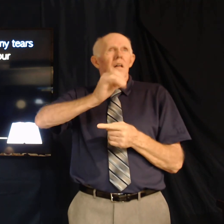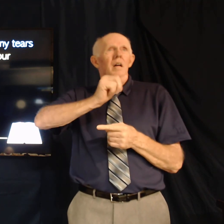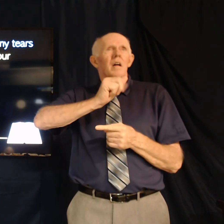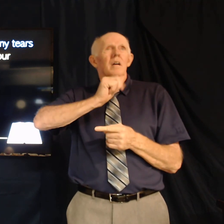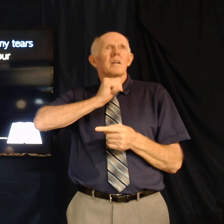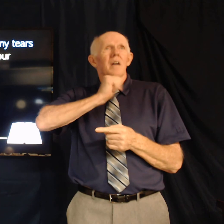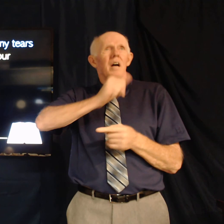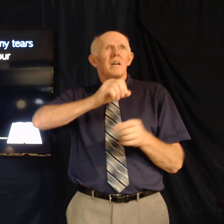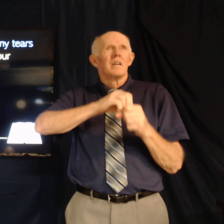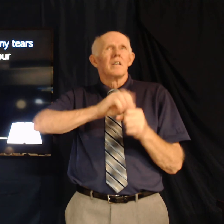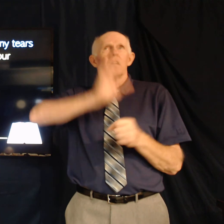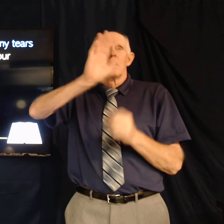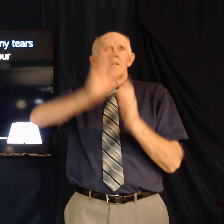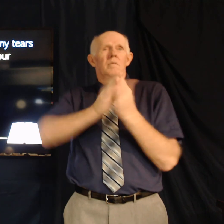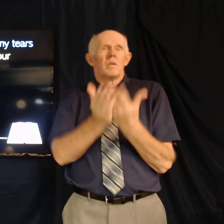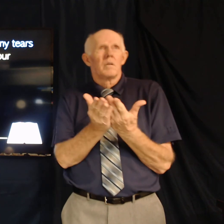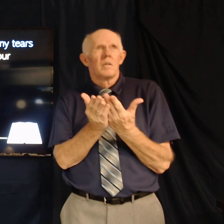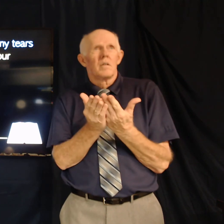Are they not in Your book?